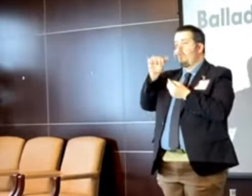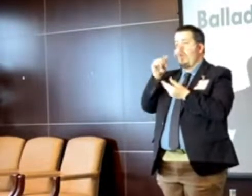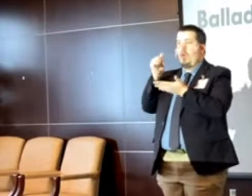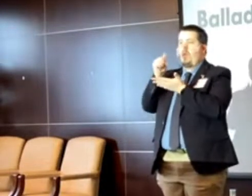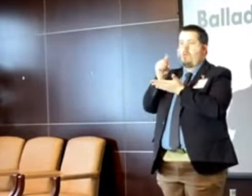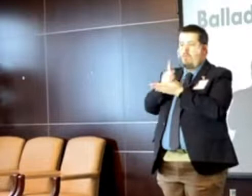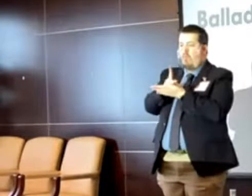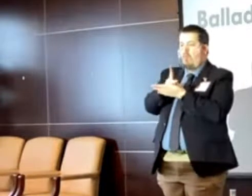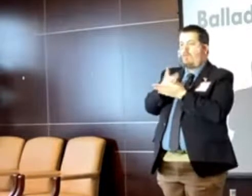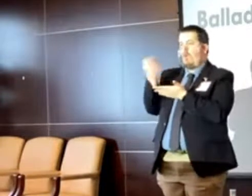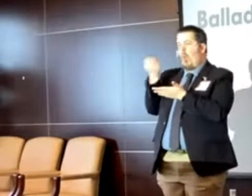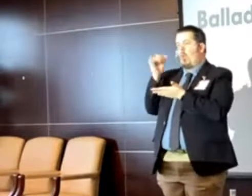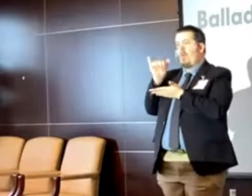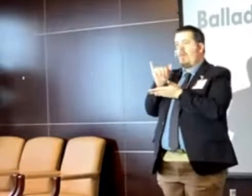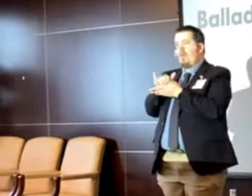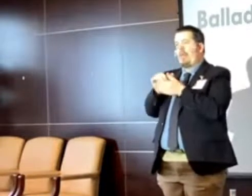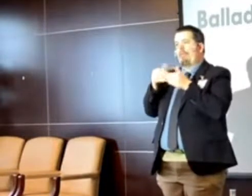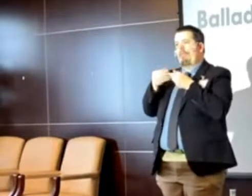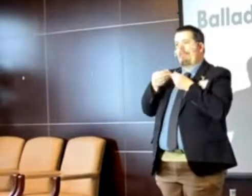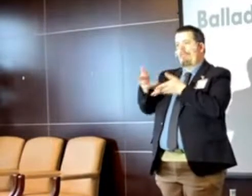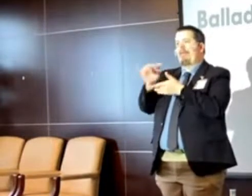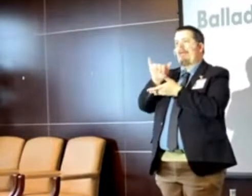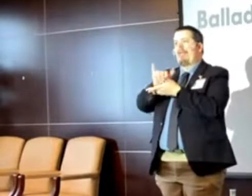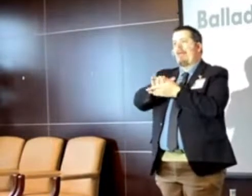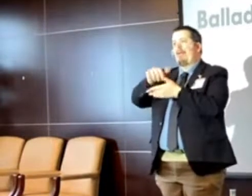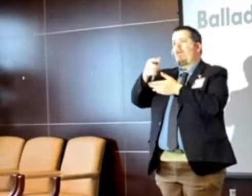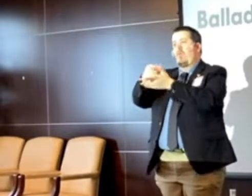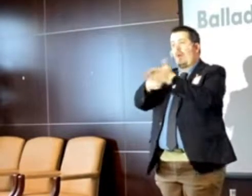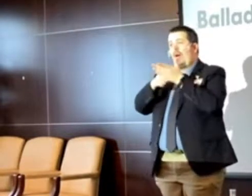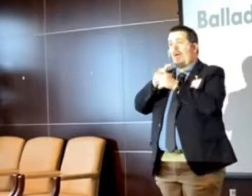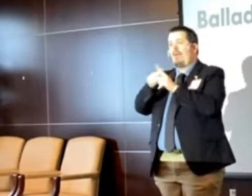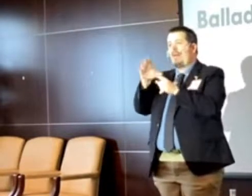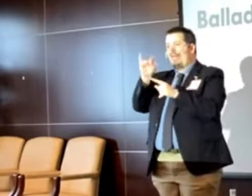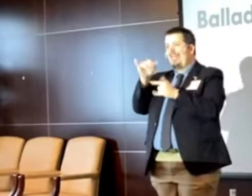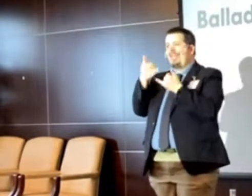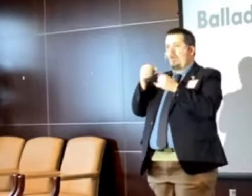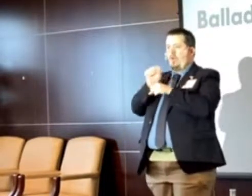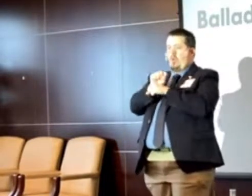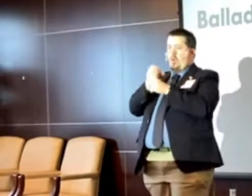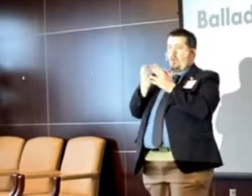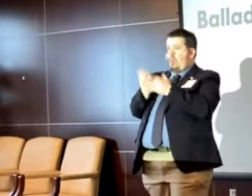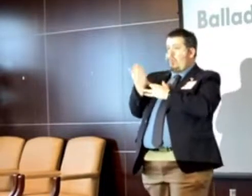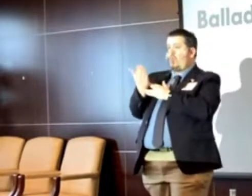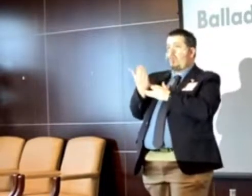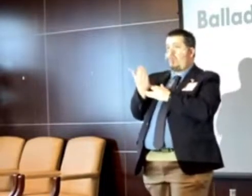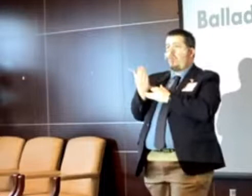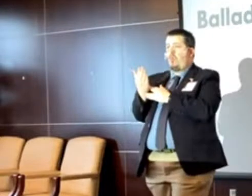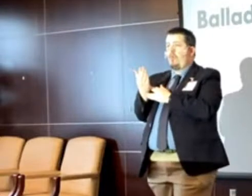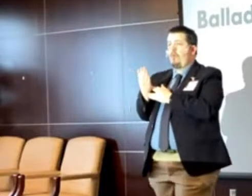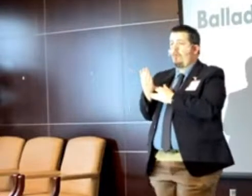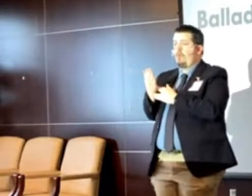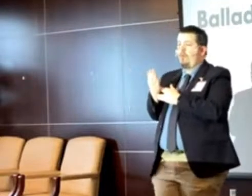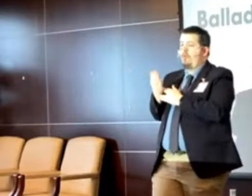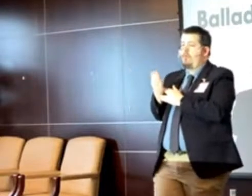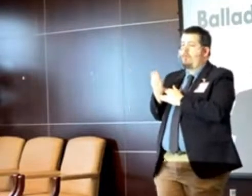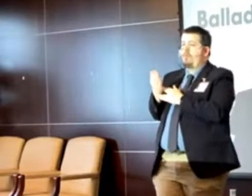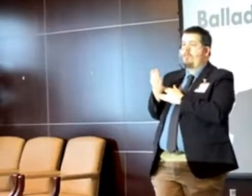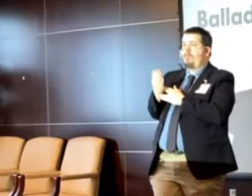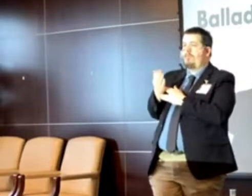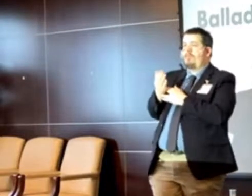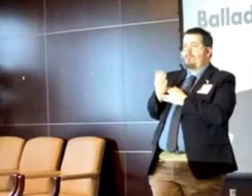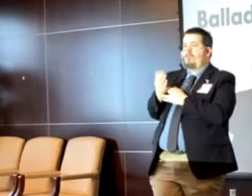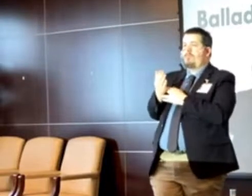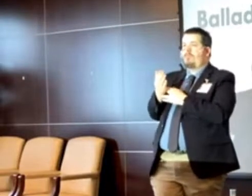the stay of the implementation of the mandate, but those cases are still working their way through. It is